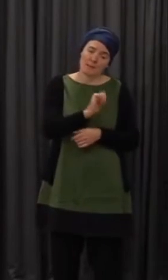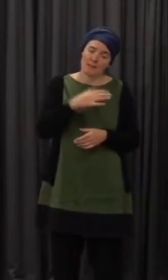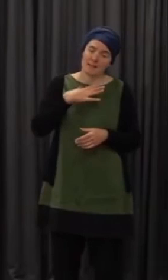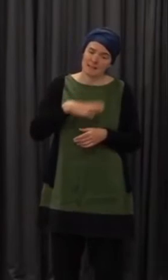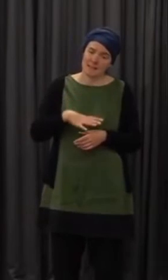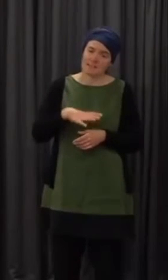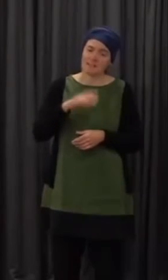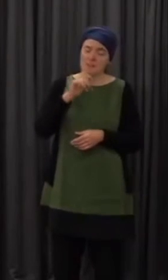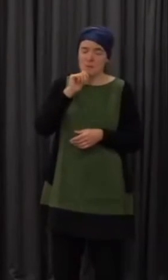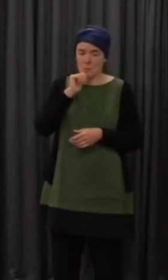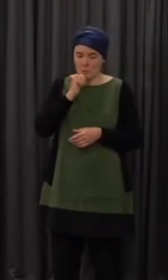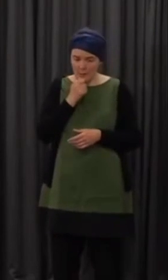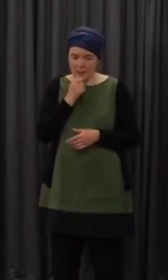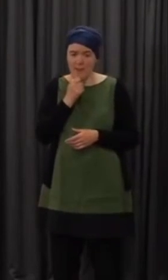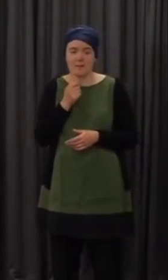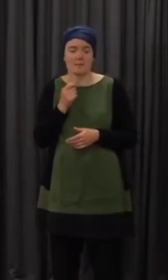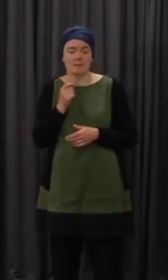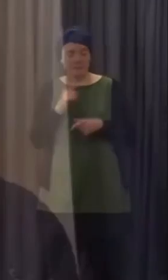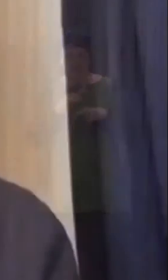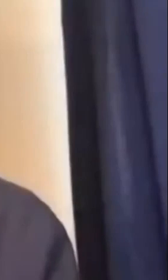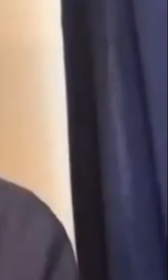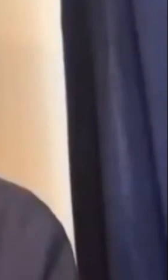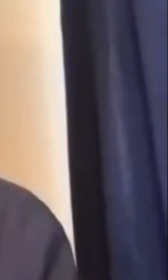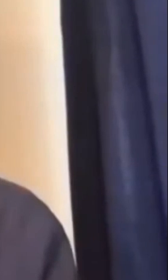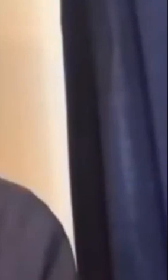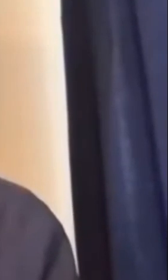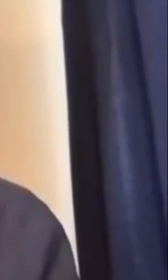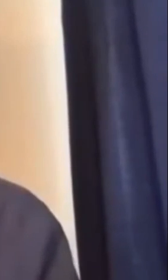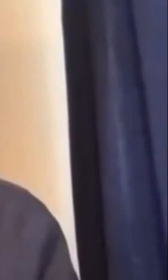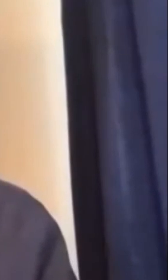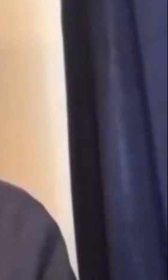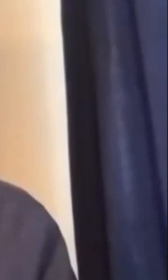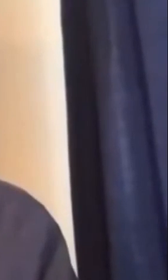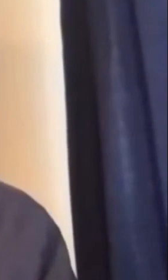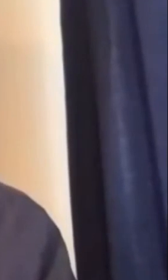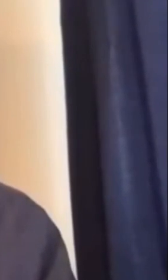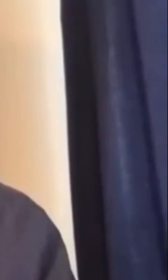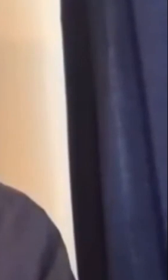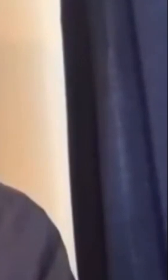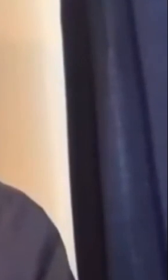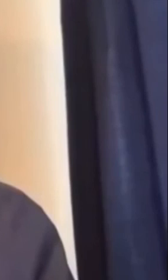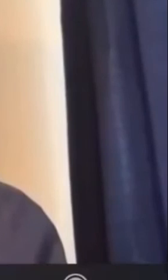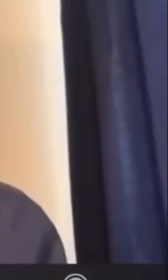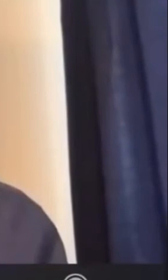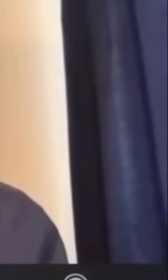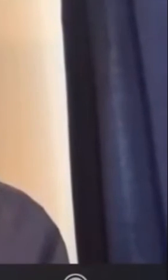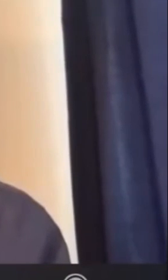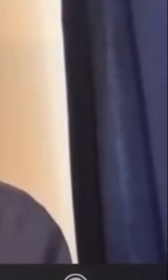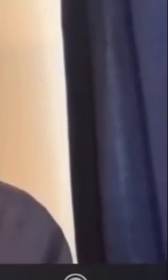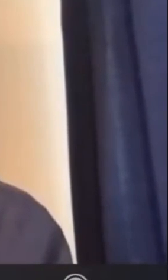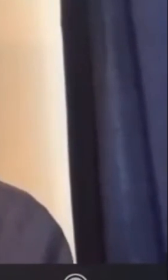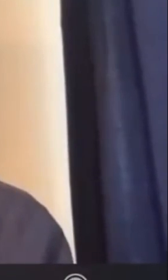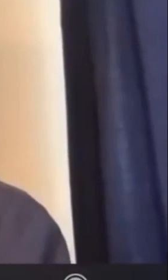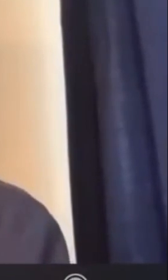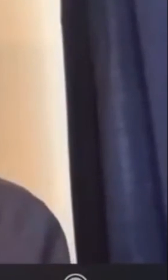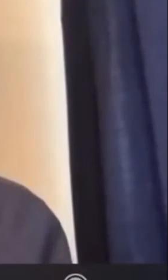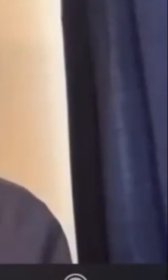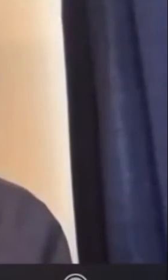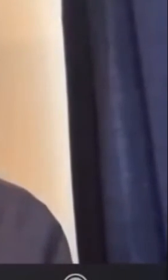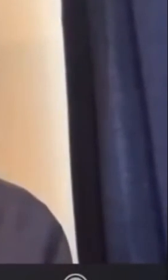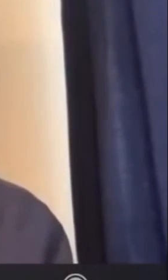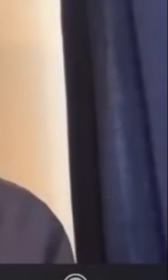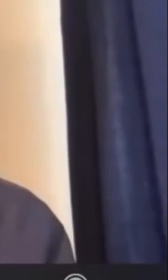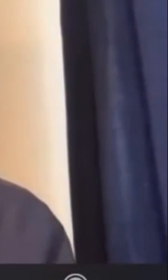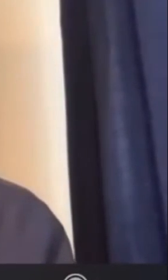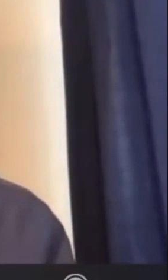move back into that world. And to what extent does that same message apply to colleges and universities? Because after all,